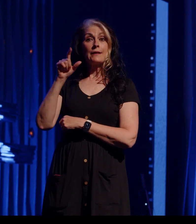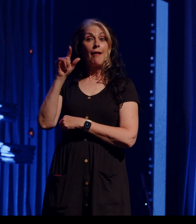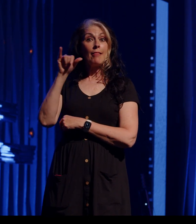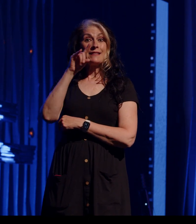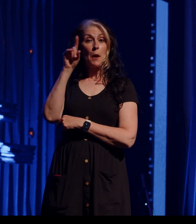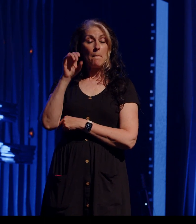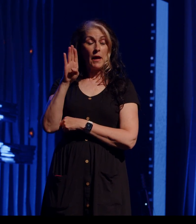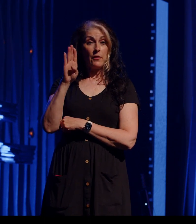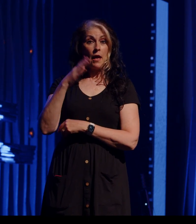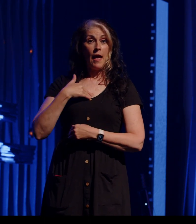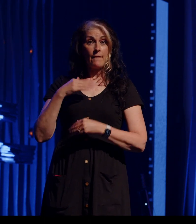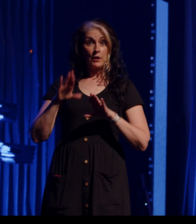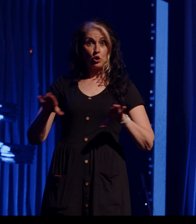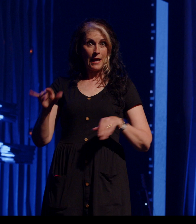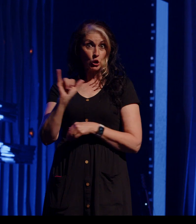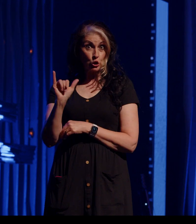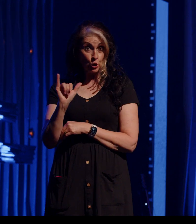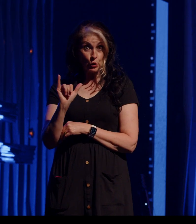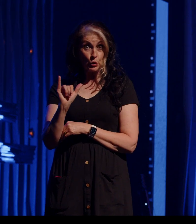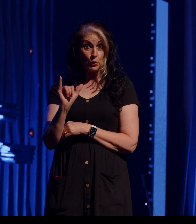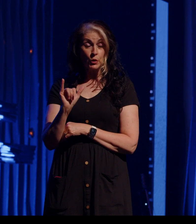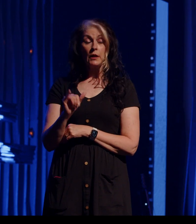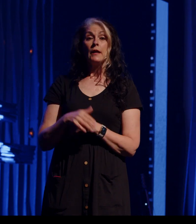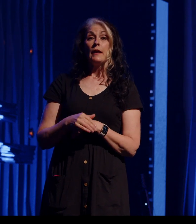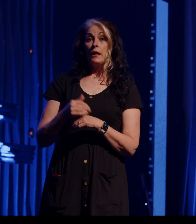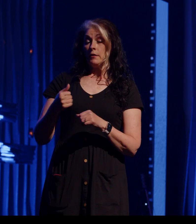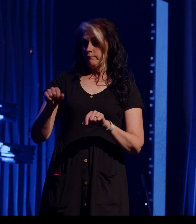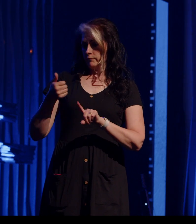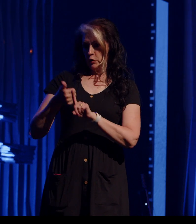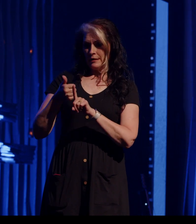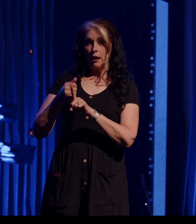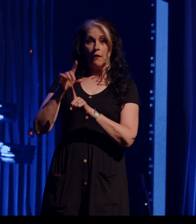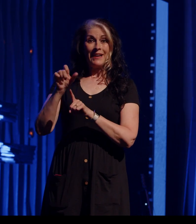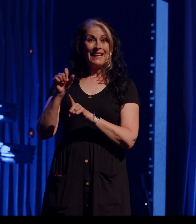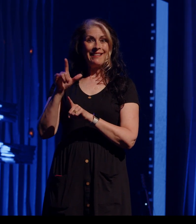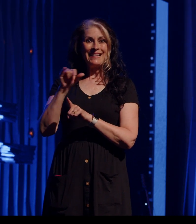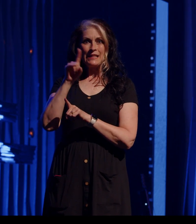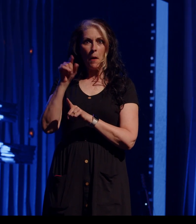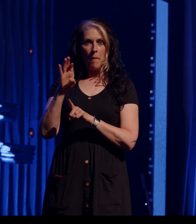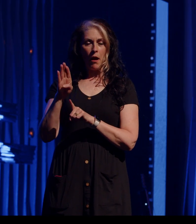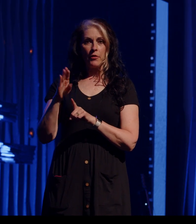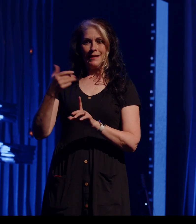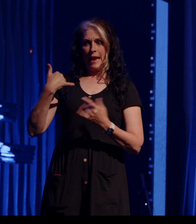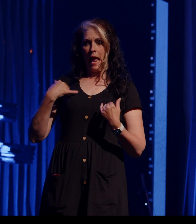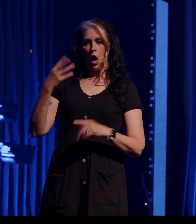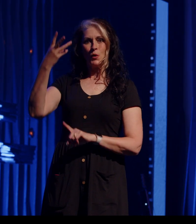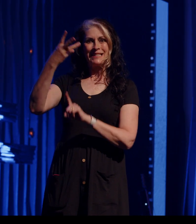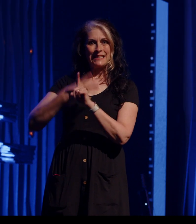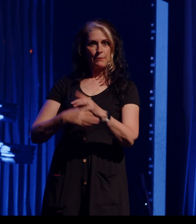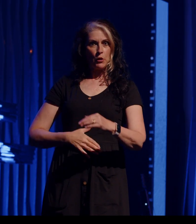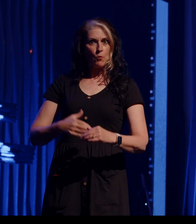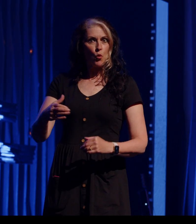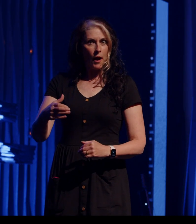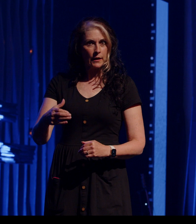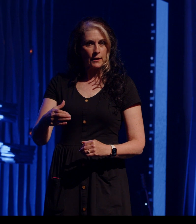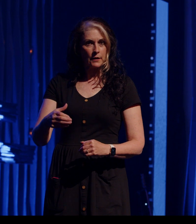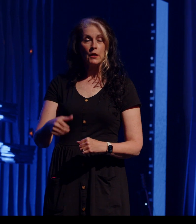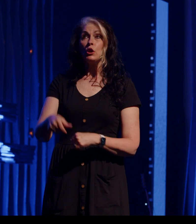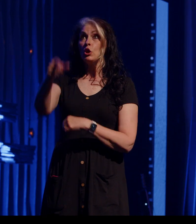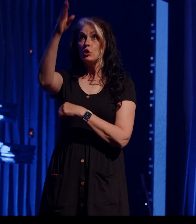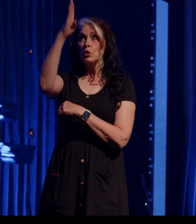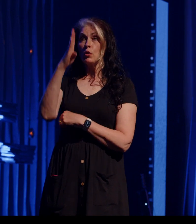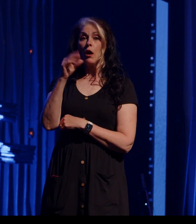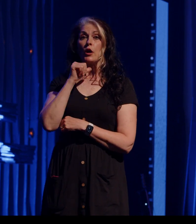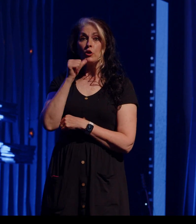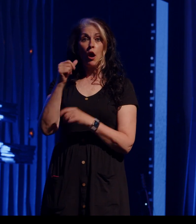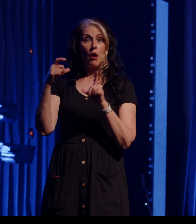have a child in her old age. And she, who was said to be unable to conceive, is in her 6th month, for no word from God will ever